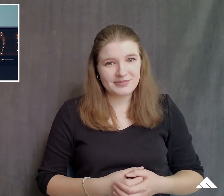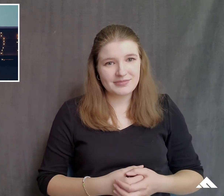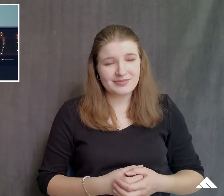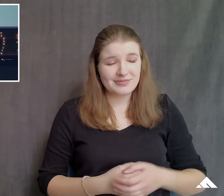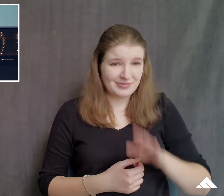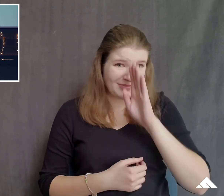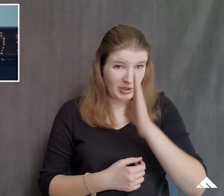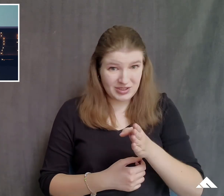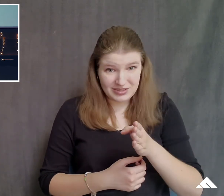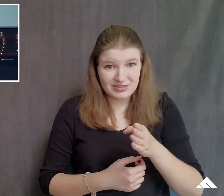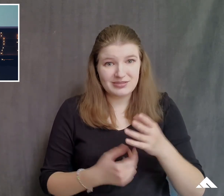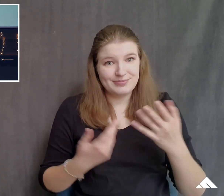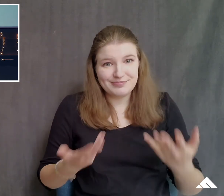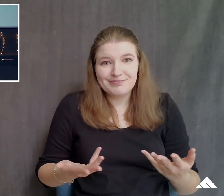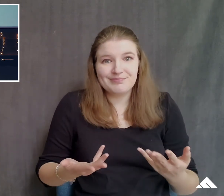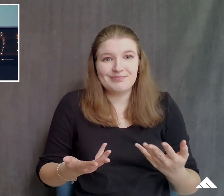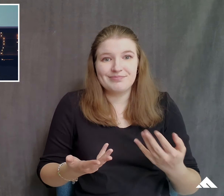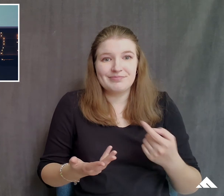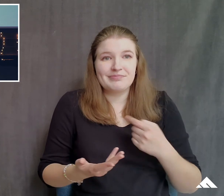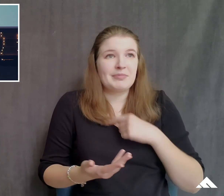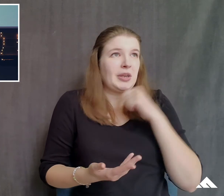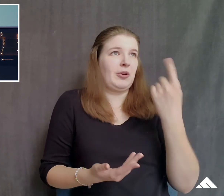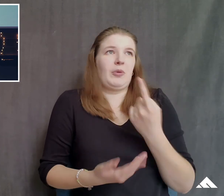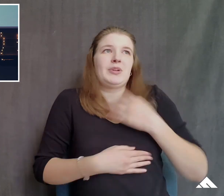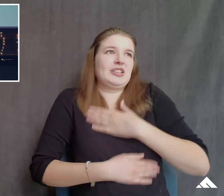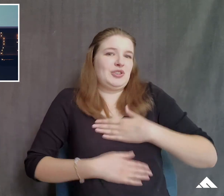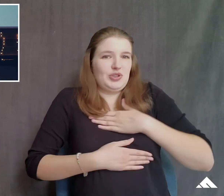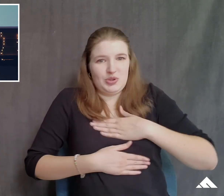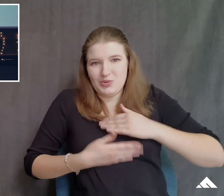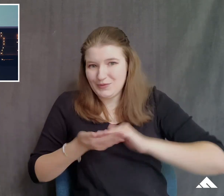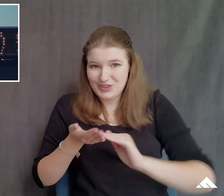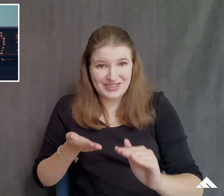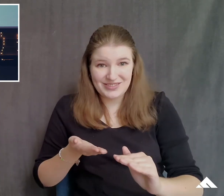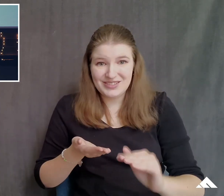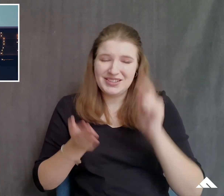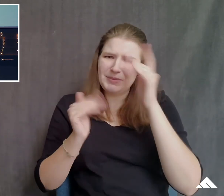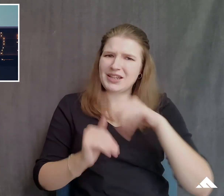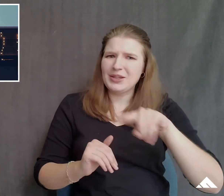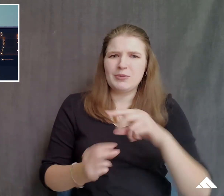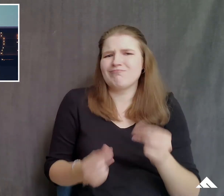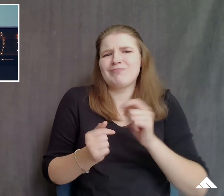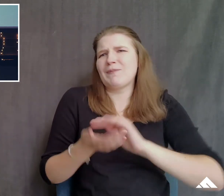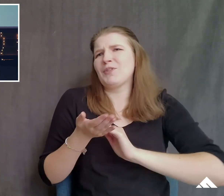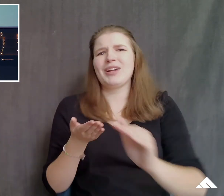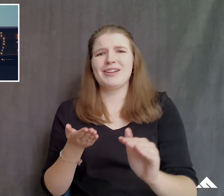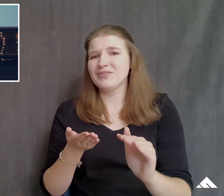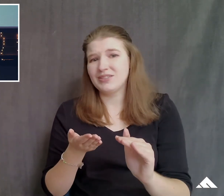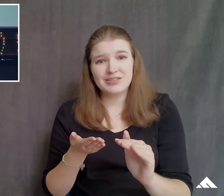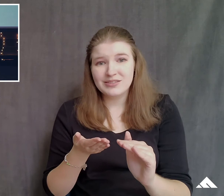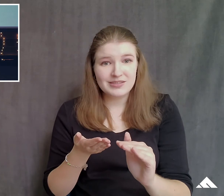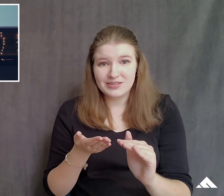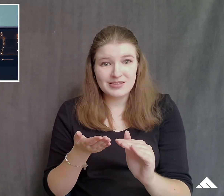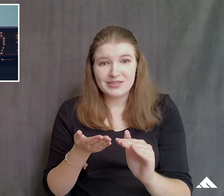Let's be honest. I mean, I don't always like to forgive. I bet you're not always quick to forgive. Instead of